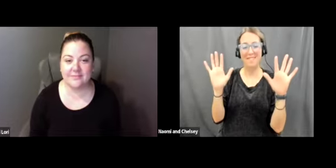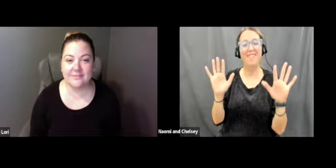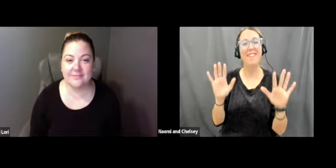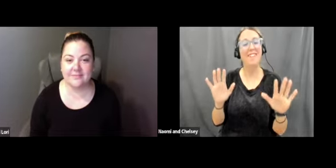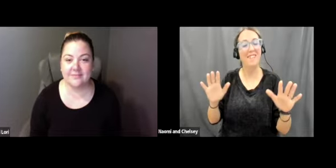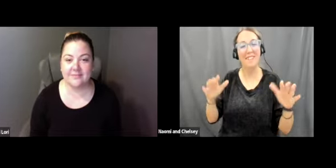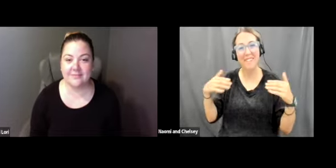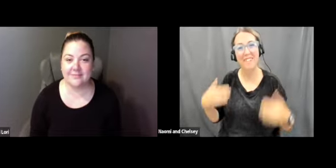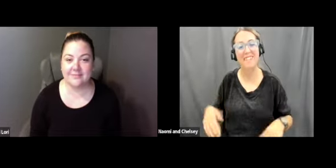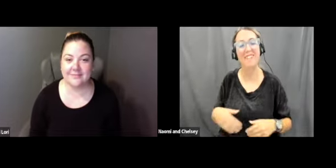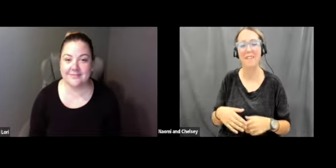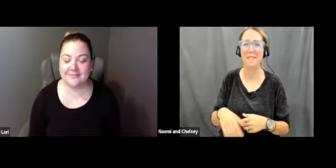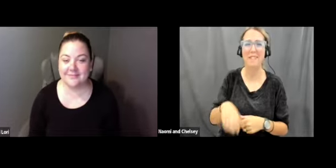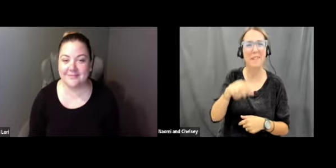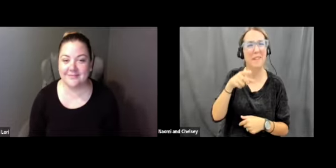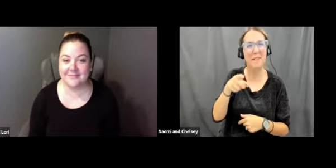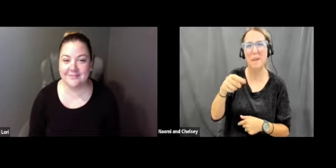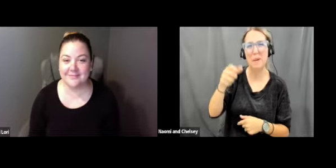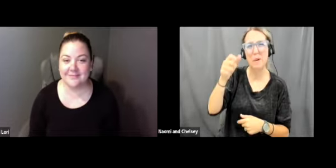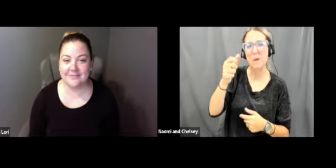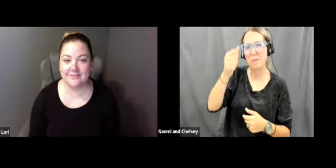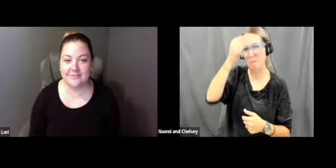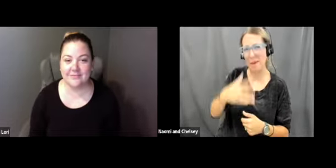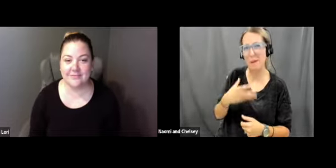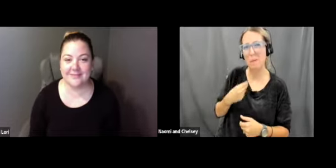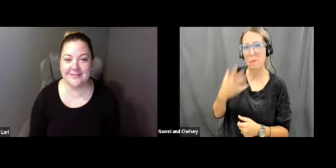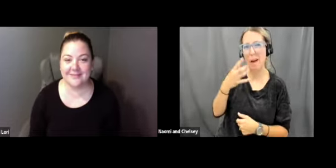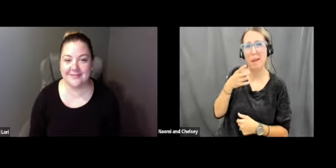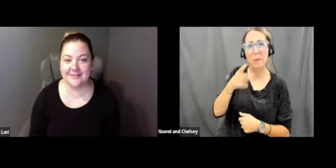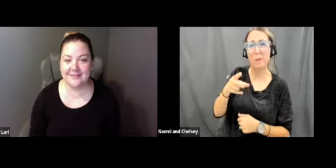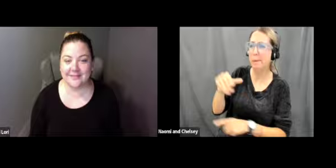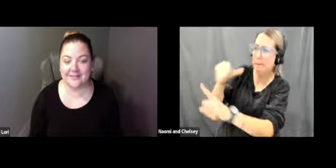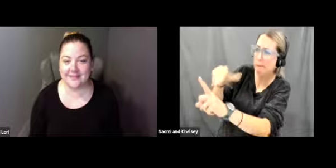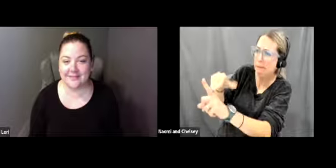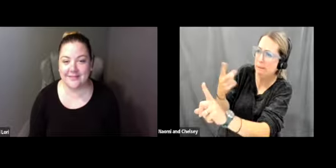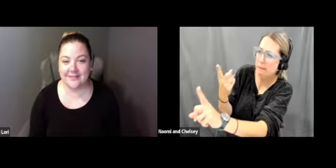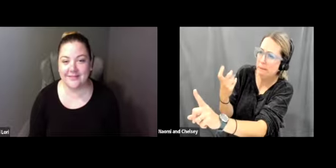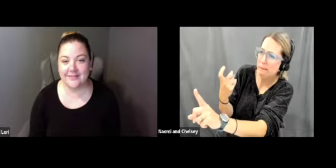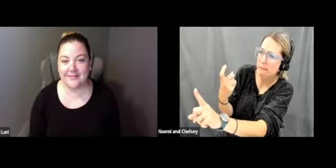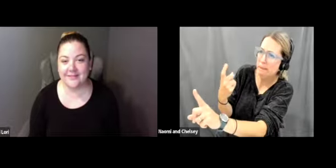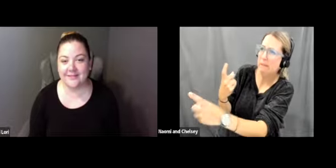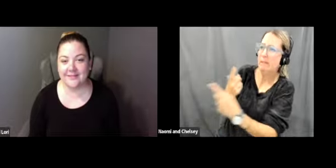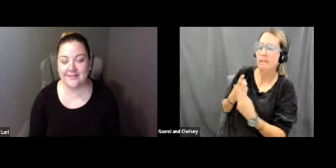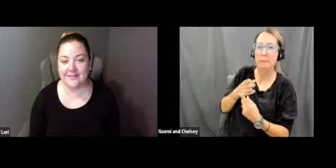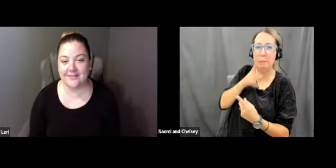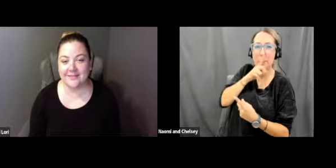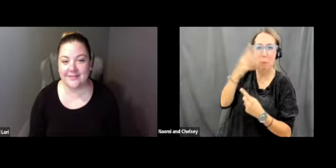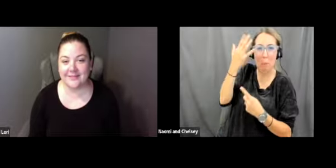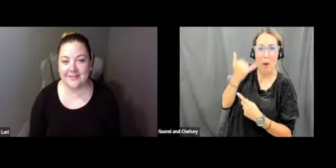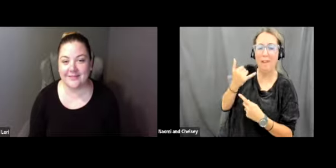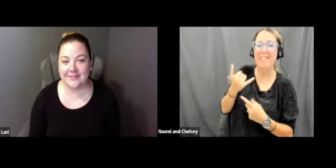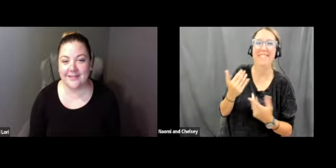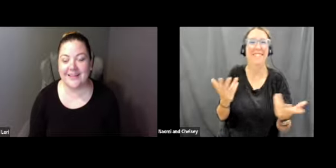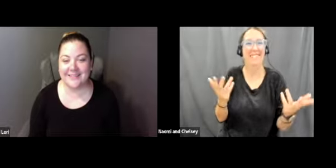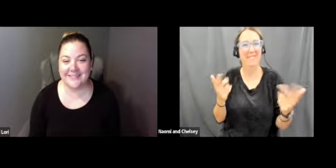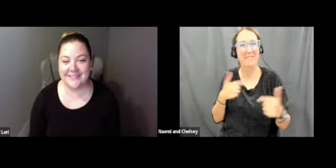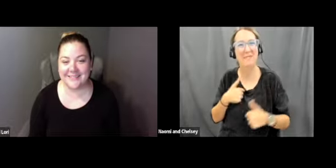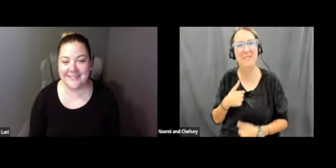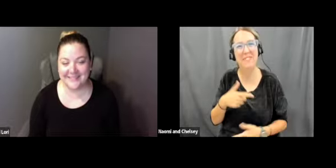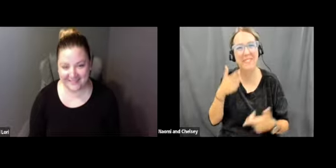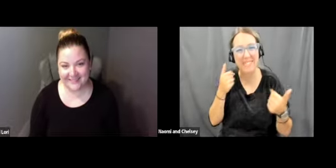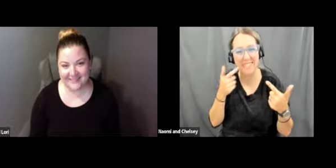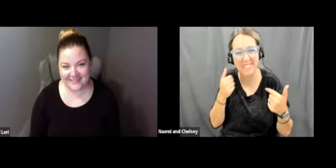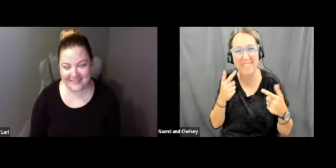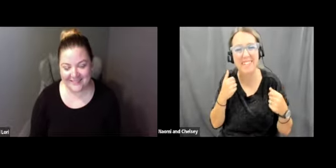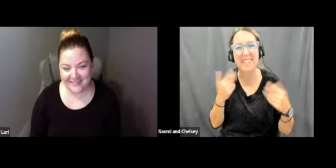male professor and without telling him what you were doing. I feel like that the word itself is so interesting too, because of